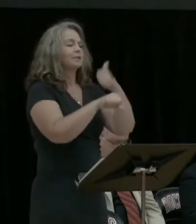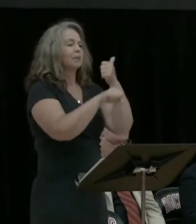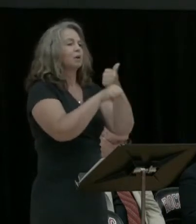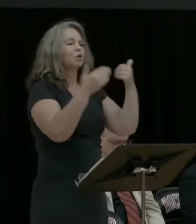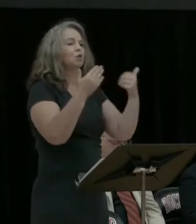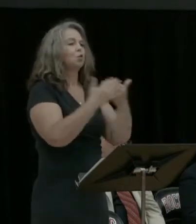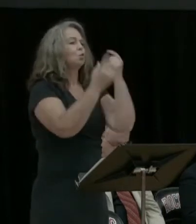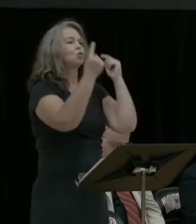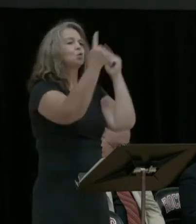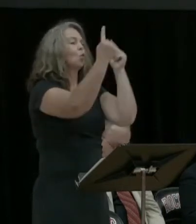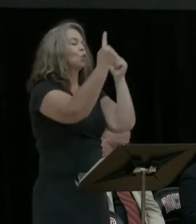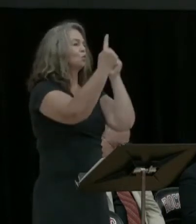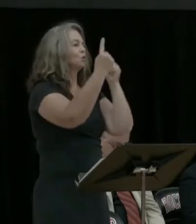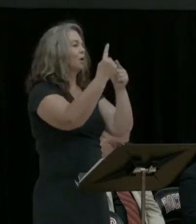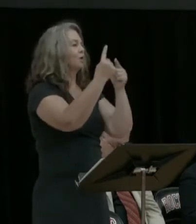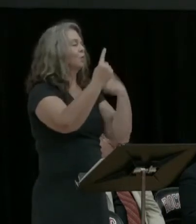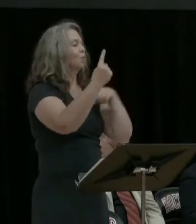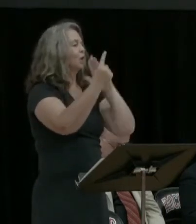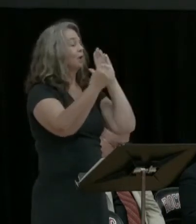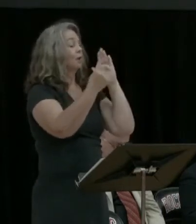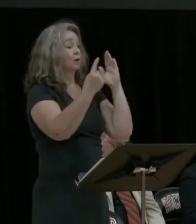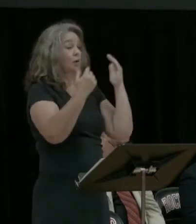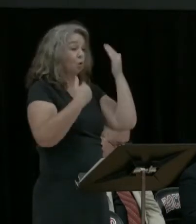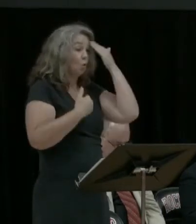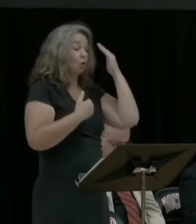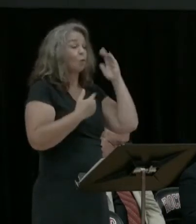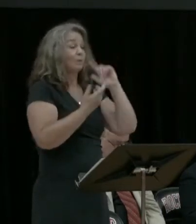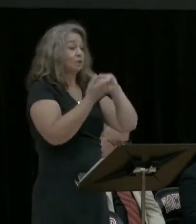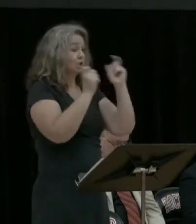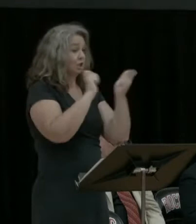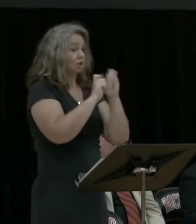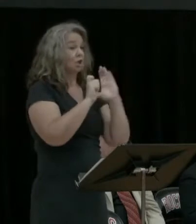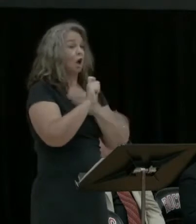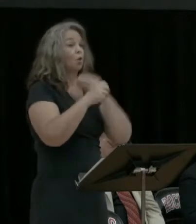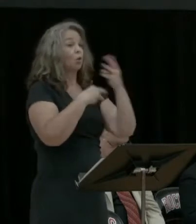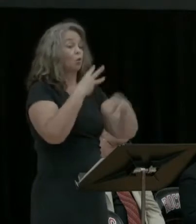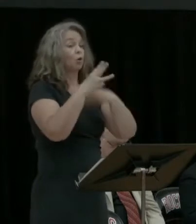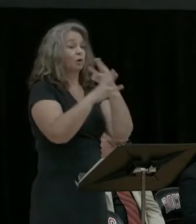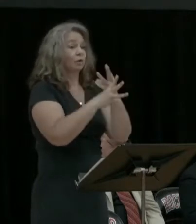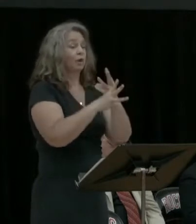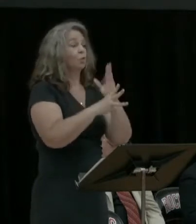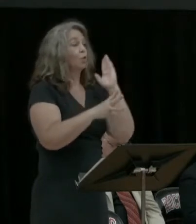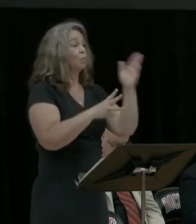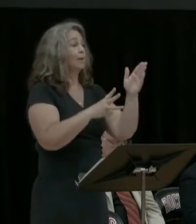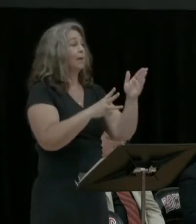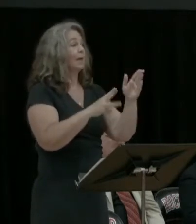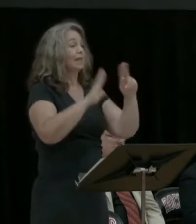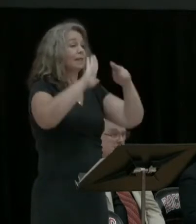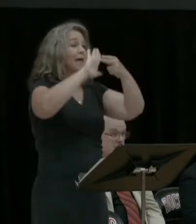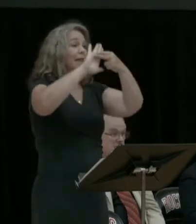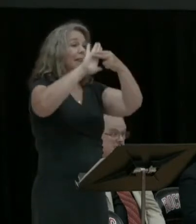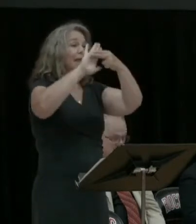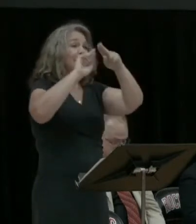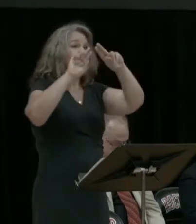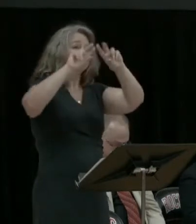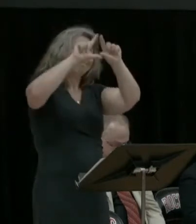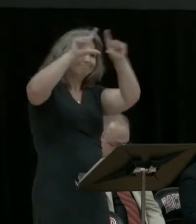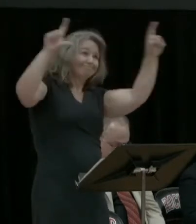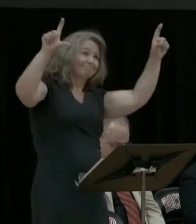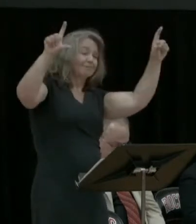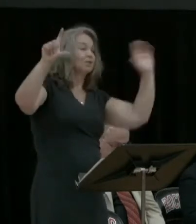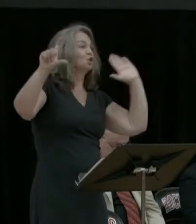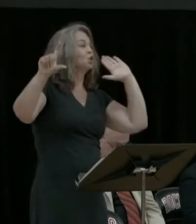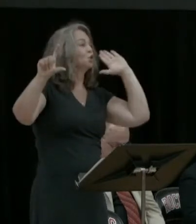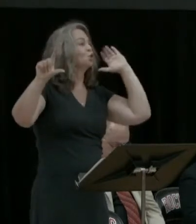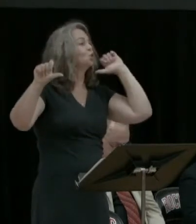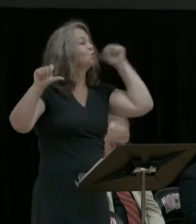as we enact positive change in our world that becomes the headlines of tomorrow. The future is what